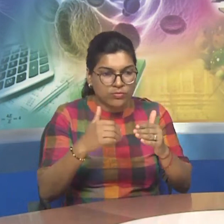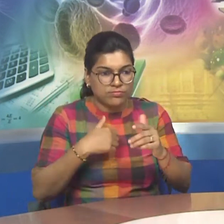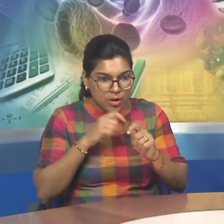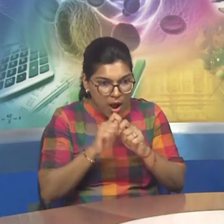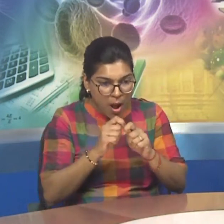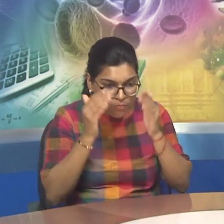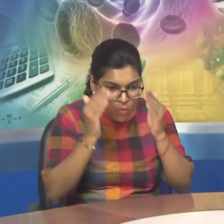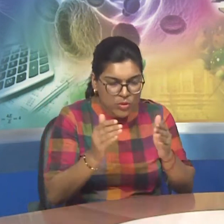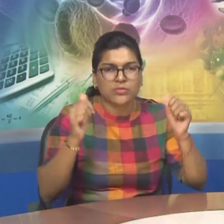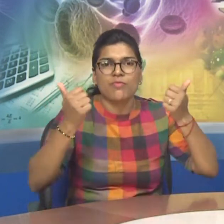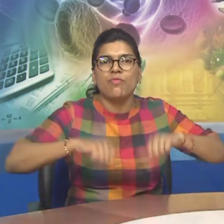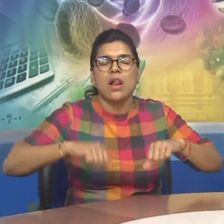disturbed,